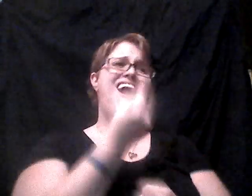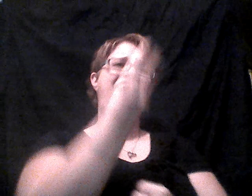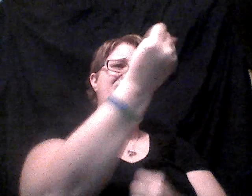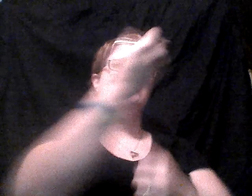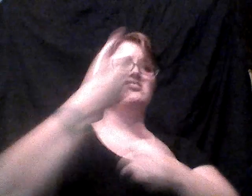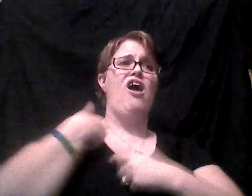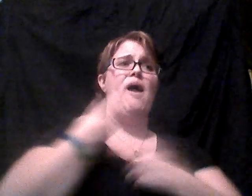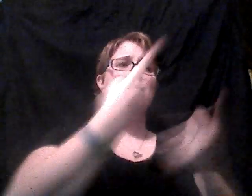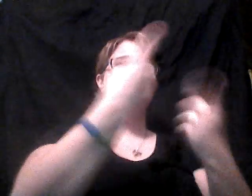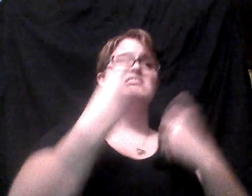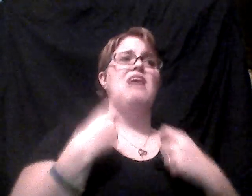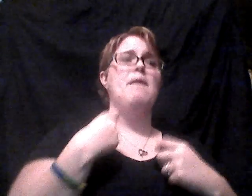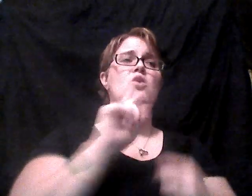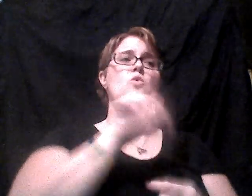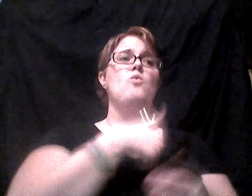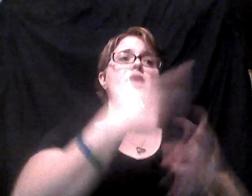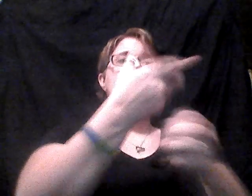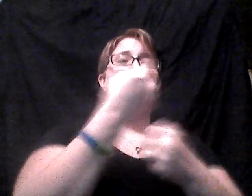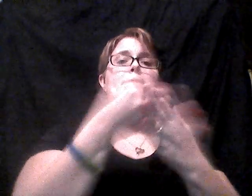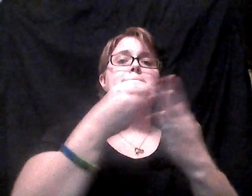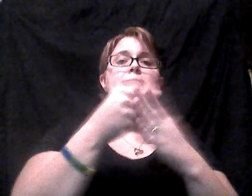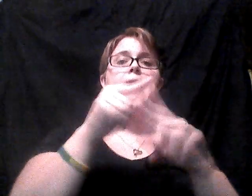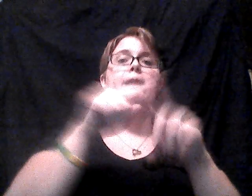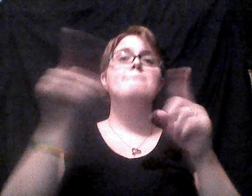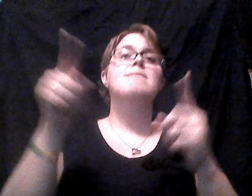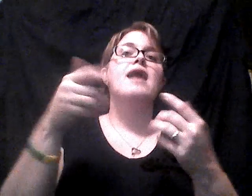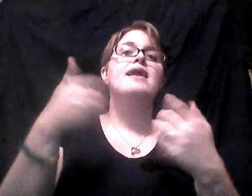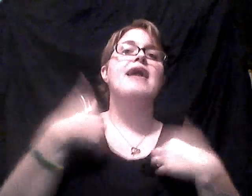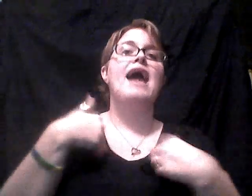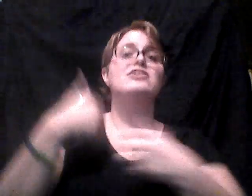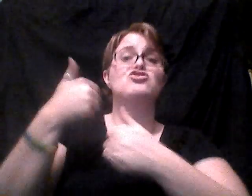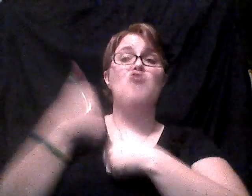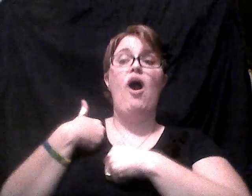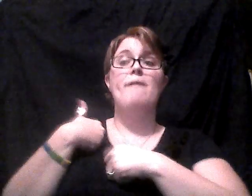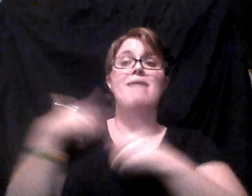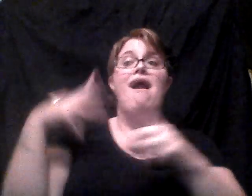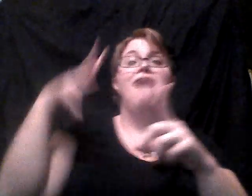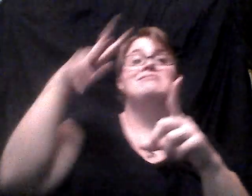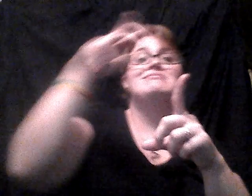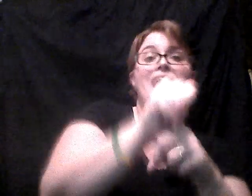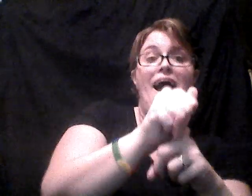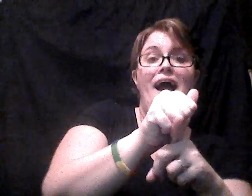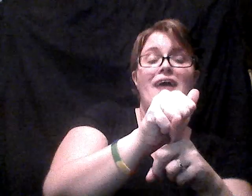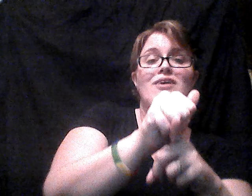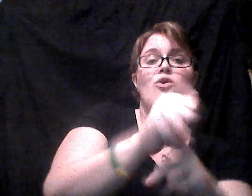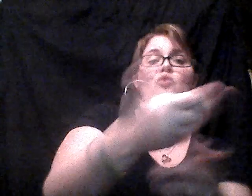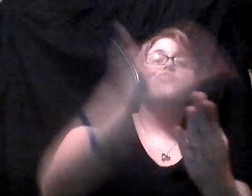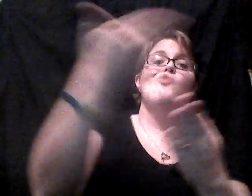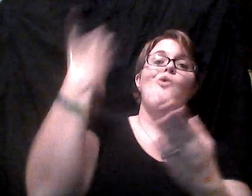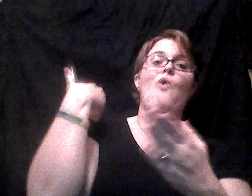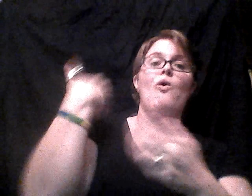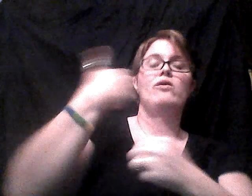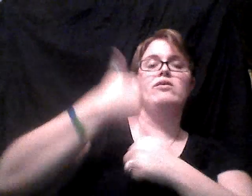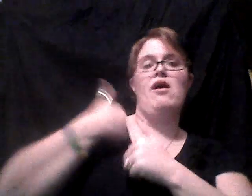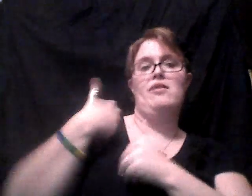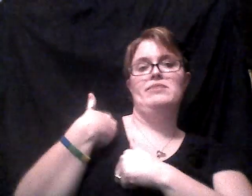does? He has the army attack the old army. Hoover, what the hell? Ran him out of town. wouldn't give them their wages. He's hardcore. He's going to lose to FDR